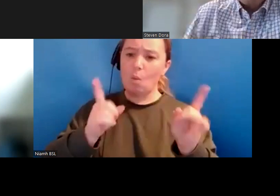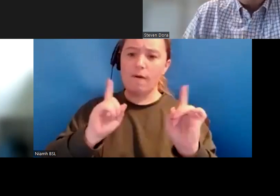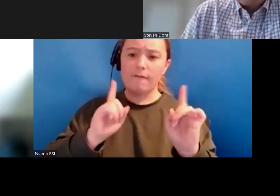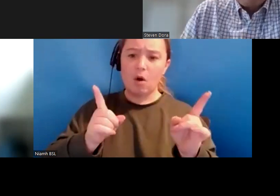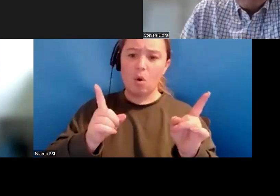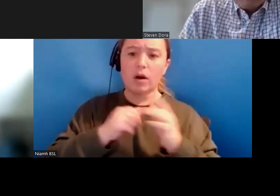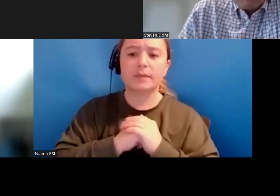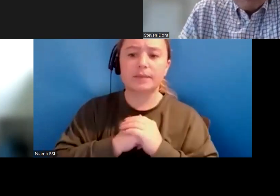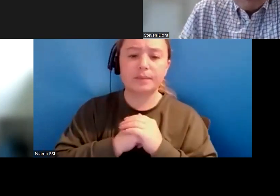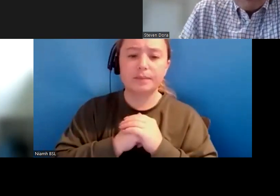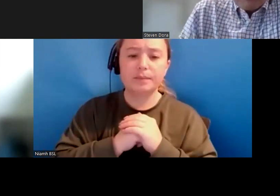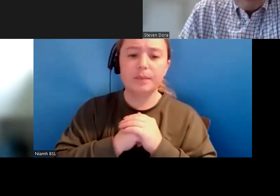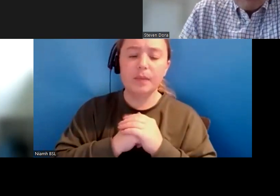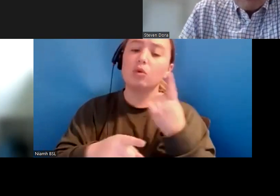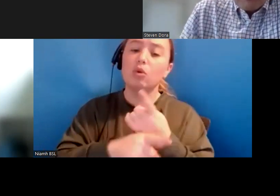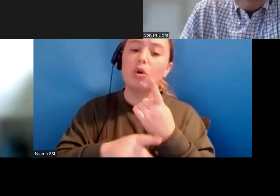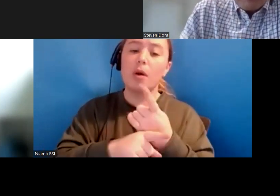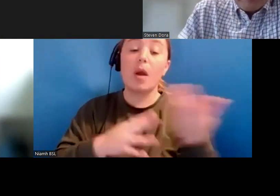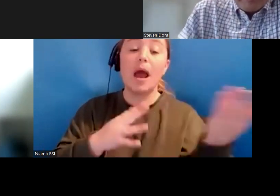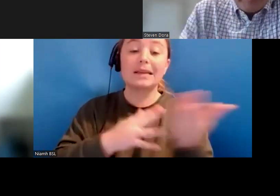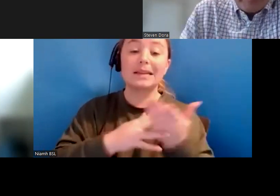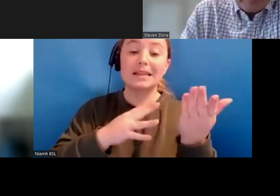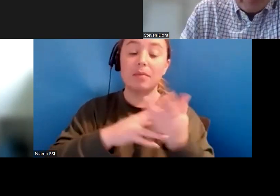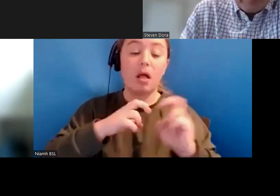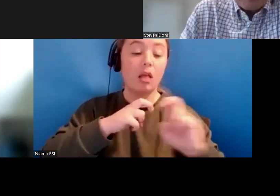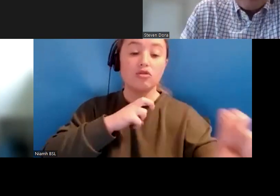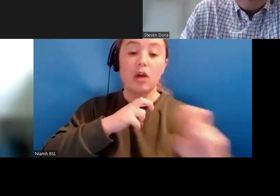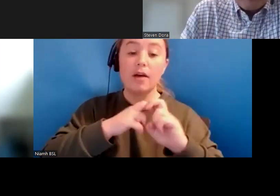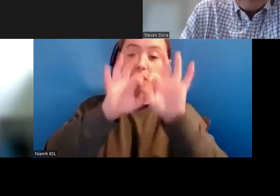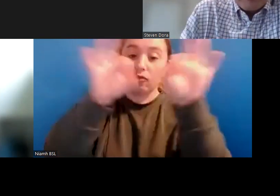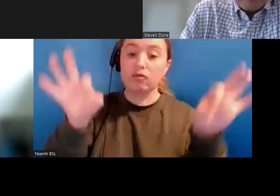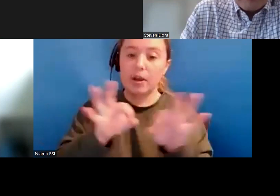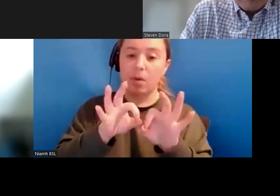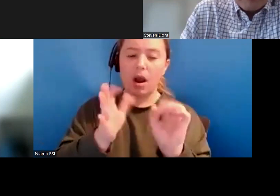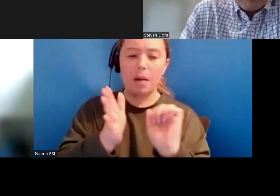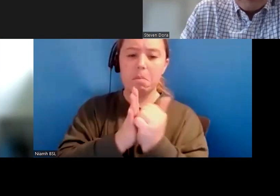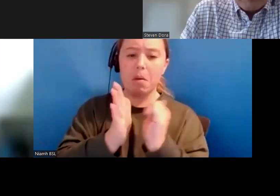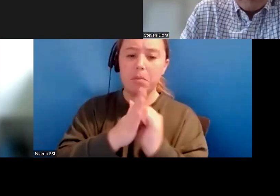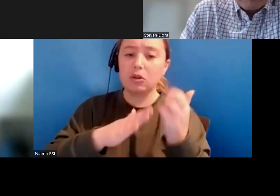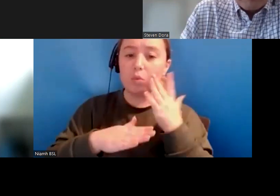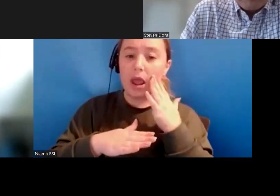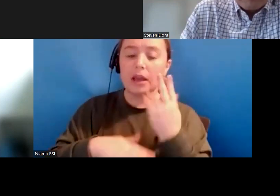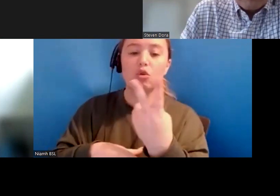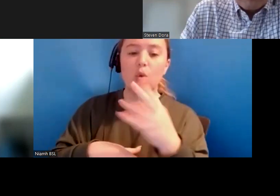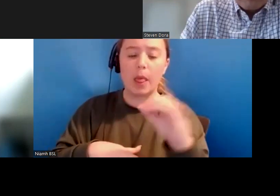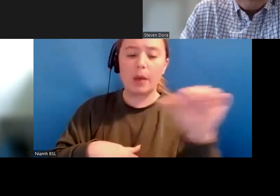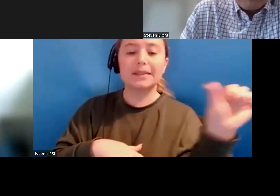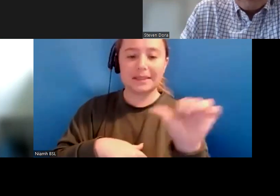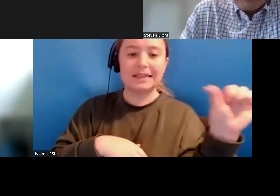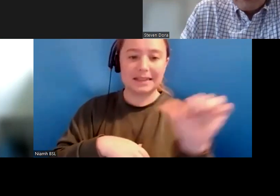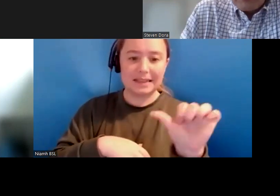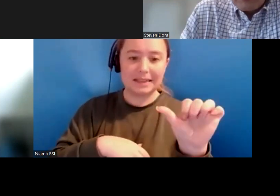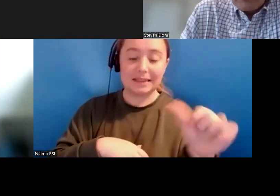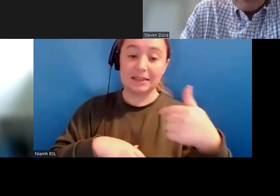will focus on the Accessible Travel Framework published in 2016. Since then, we have worked closely with Transport Scotland to implement some of the work